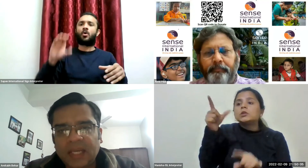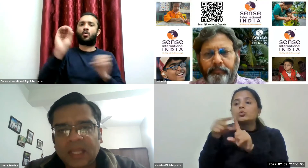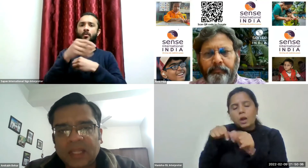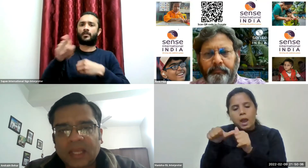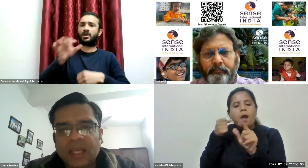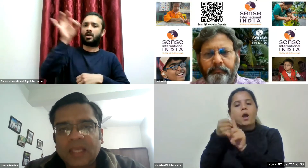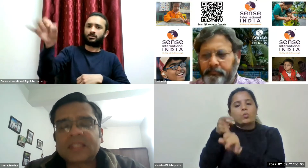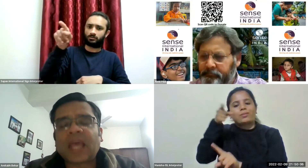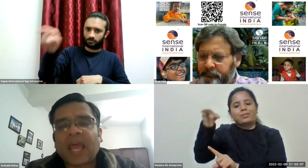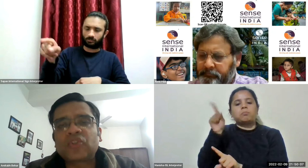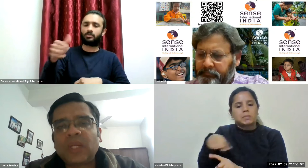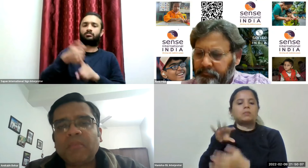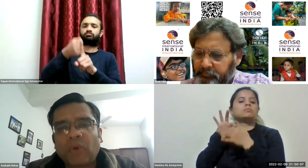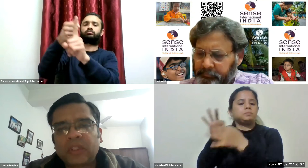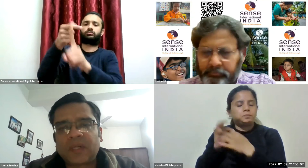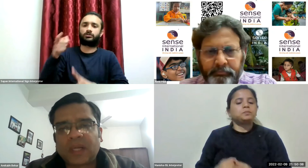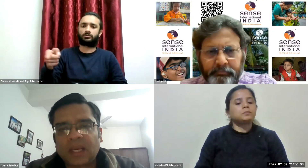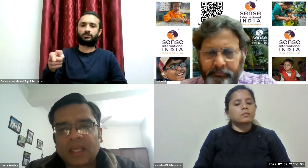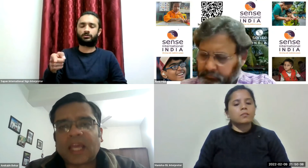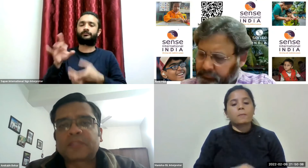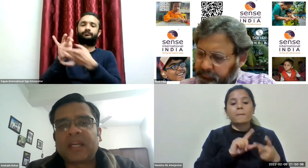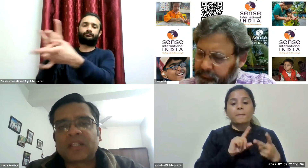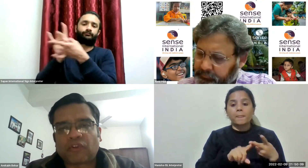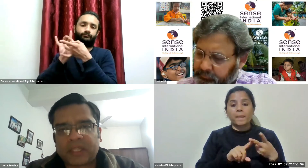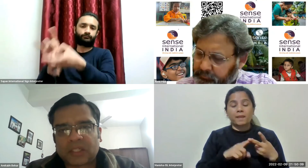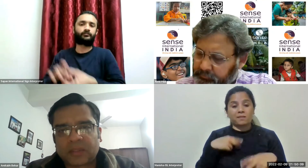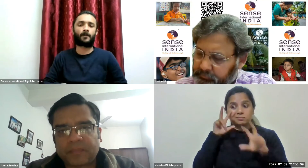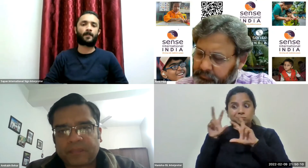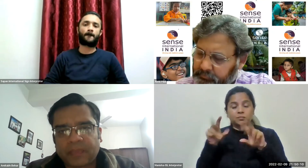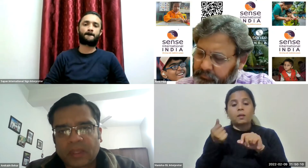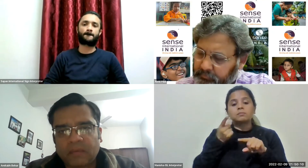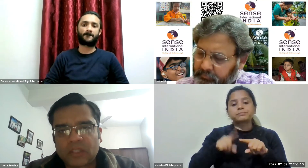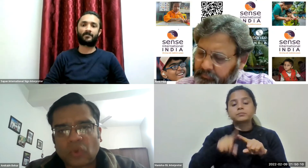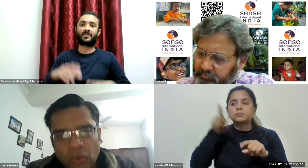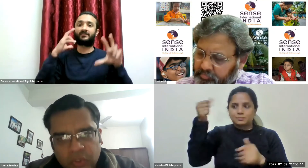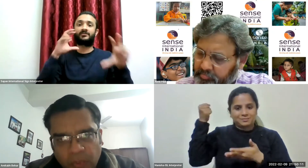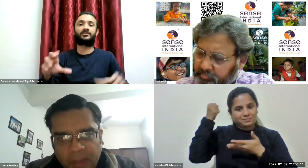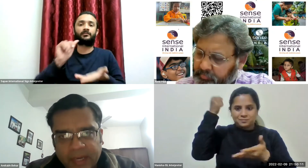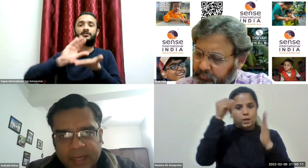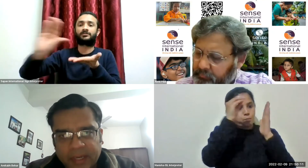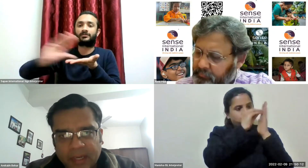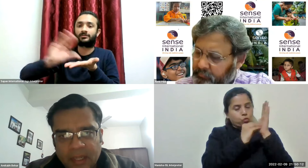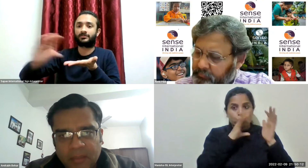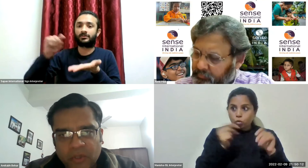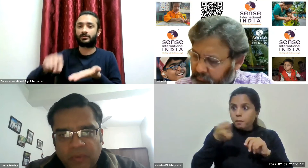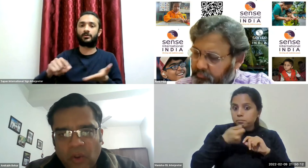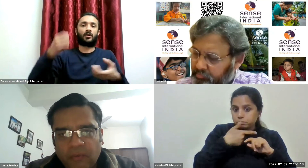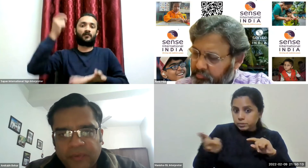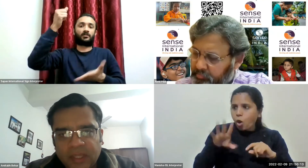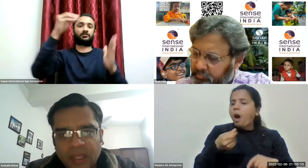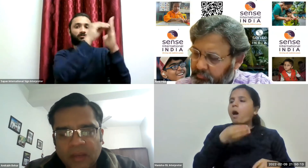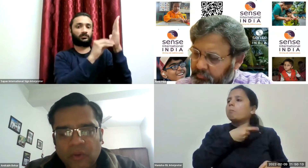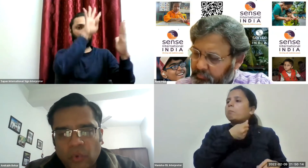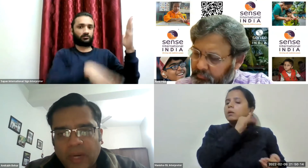But the second then is actually monitoring the expenditure of budget, which is also very, very critical, because